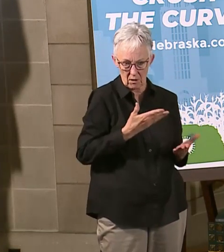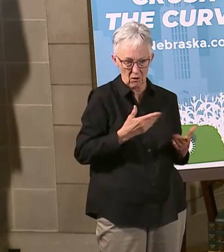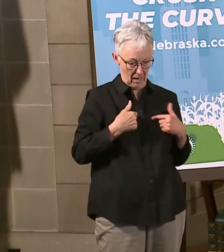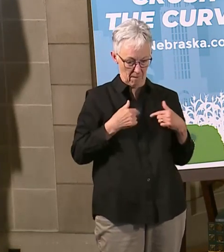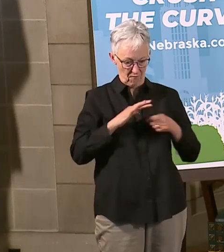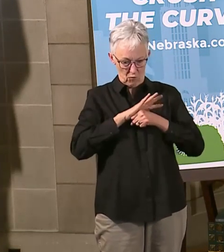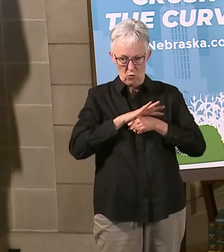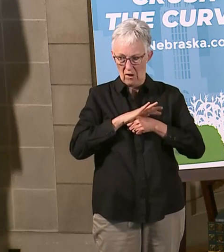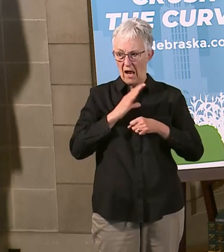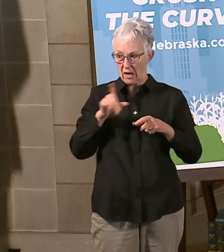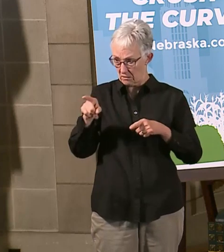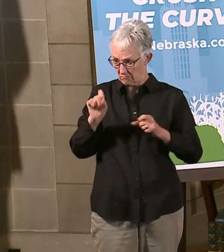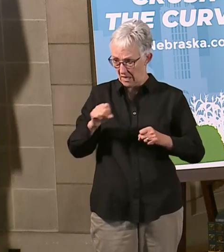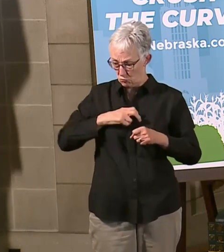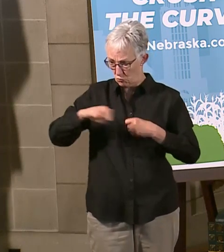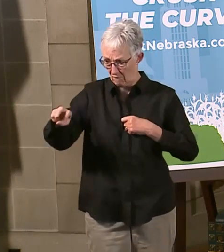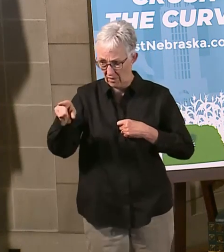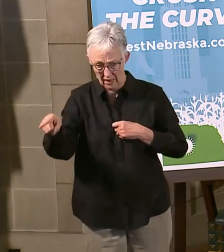goes.